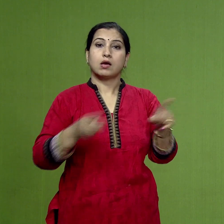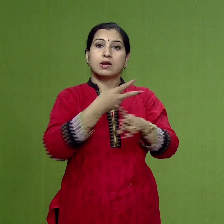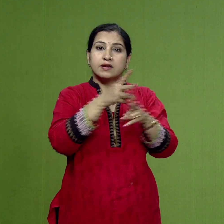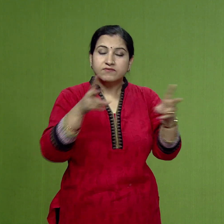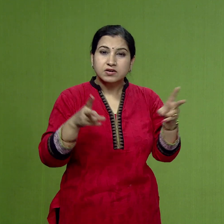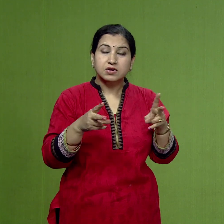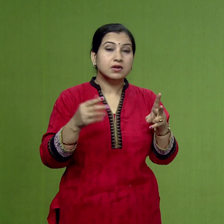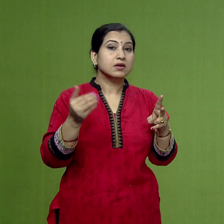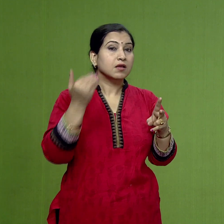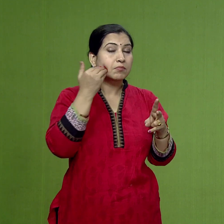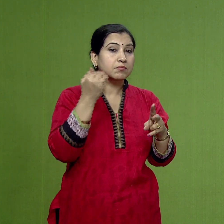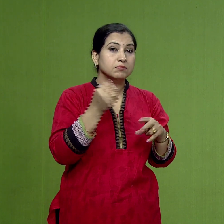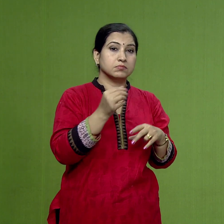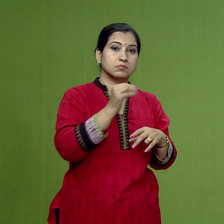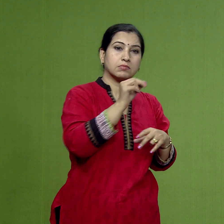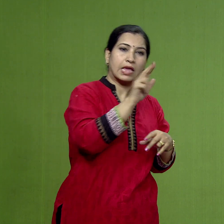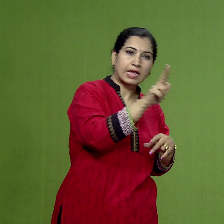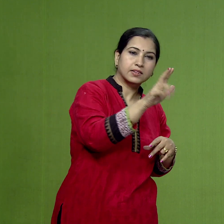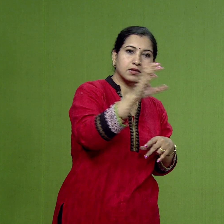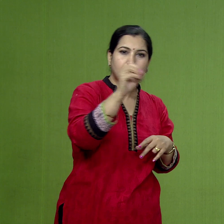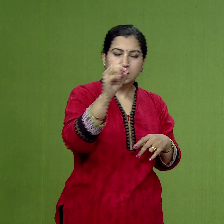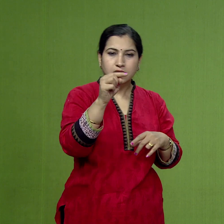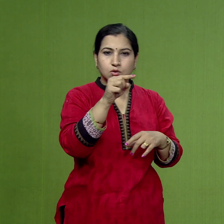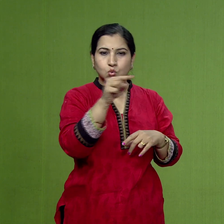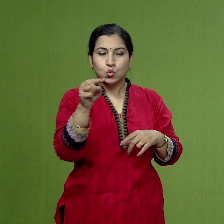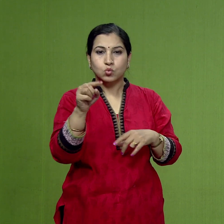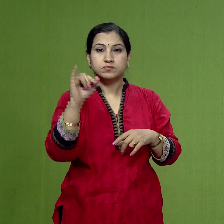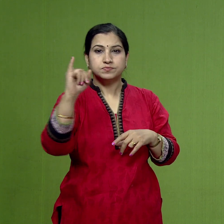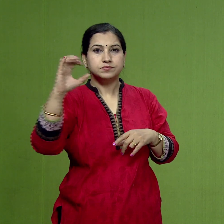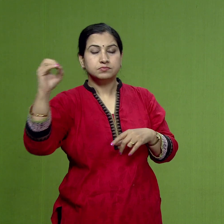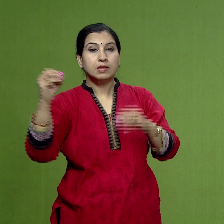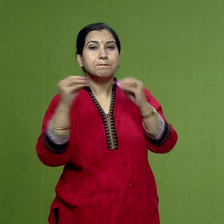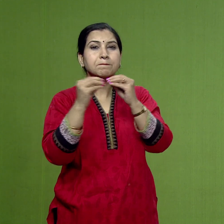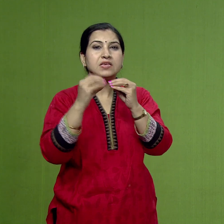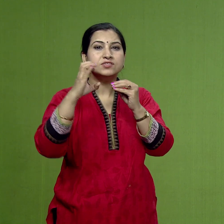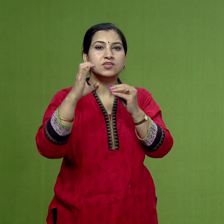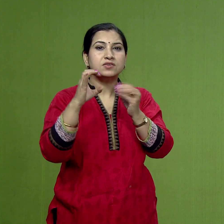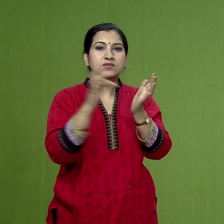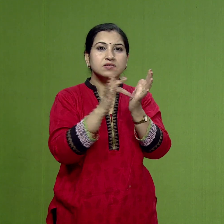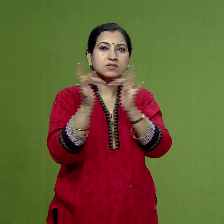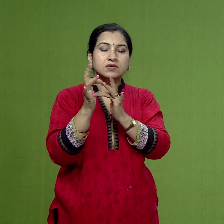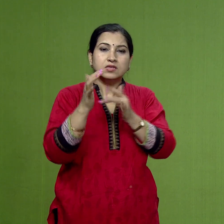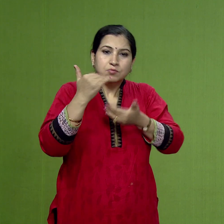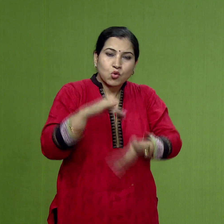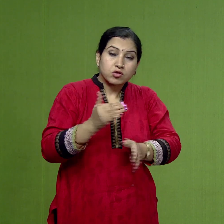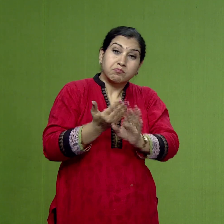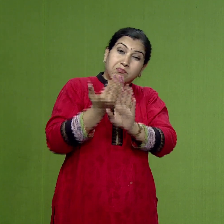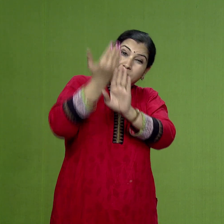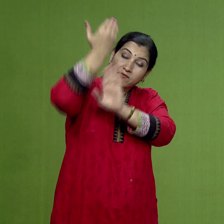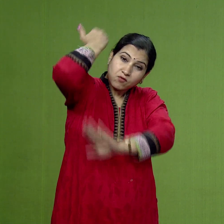BC reveals that some of the villages had grown into towns and